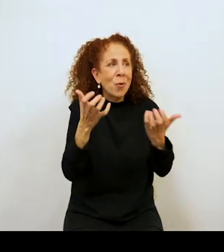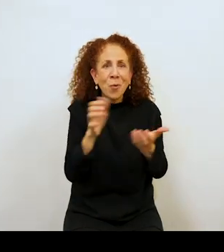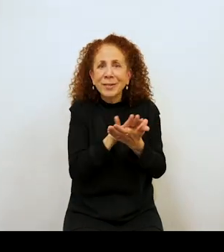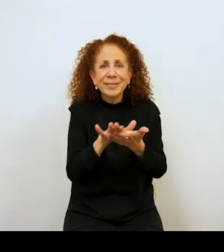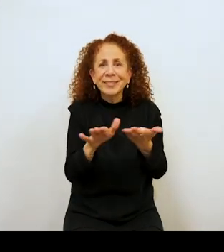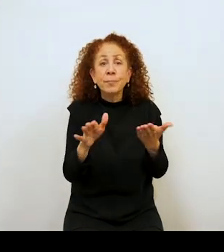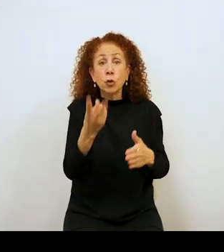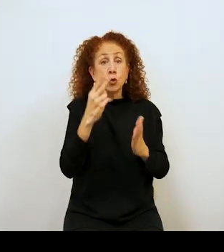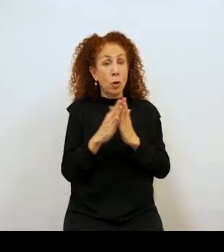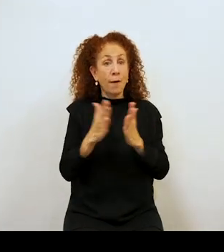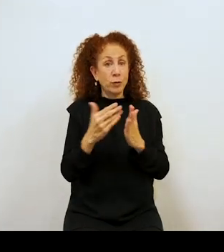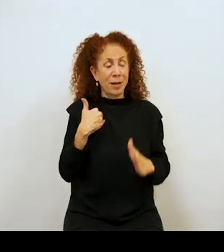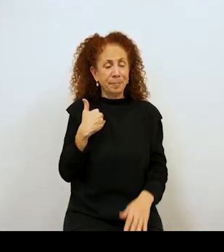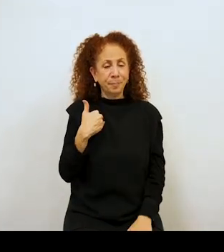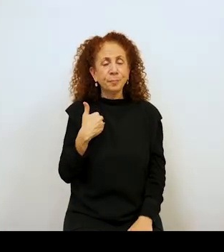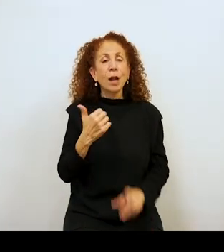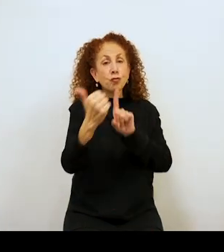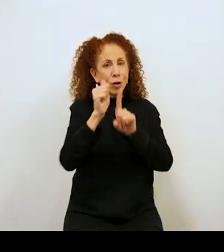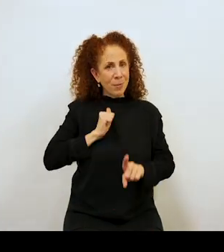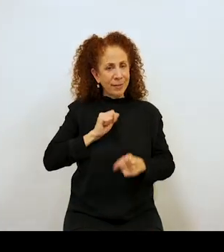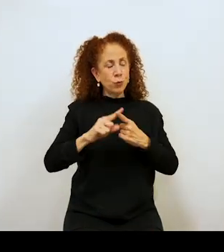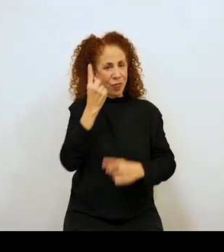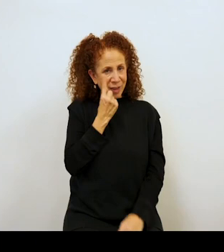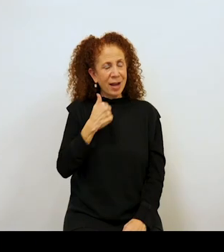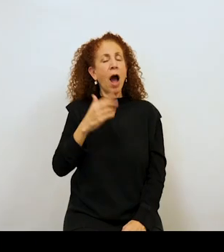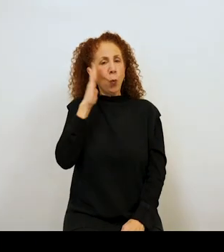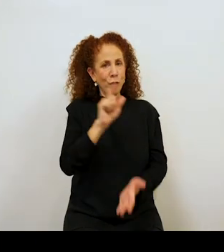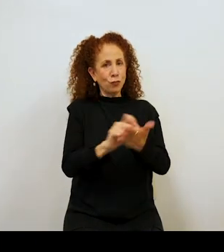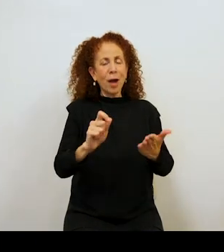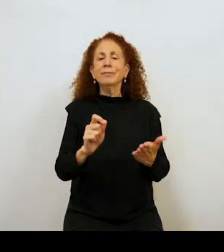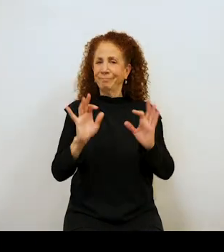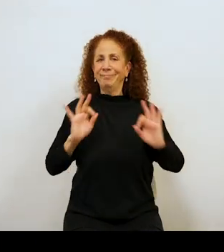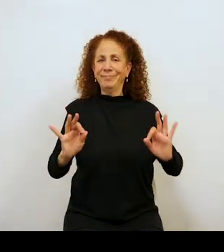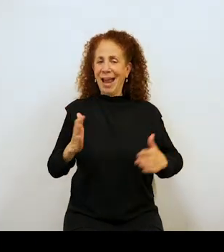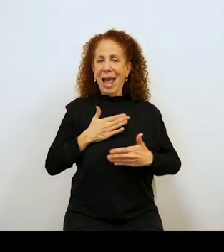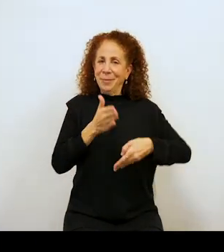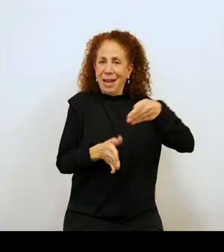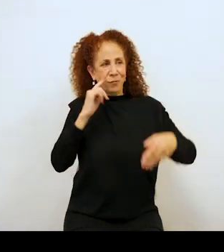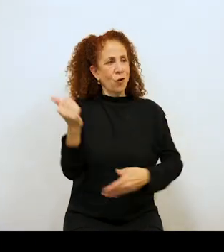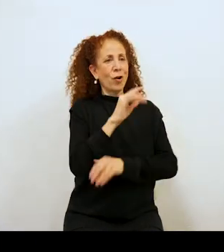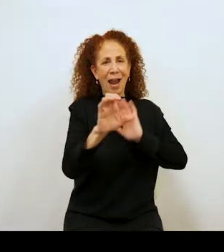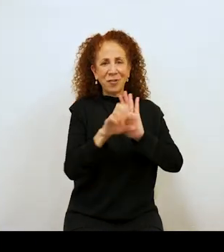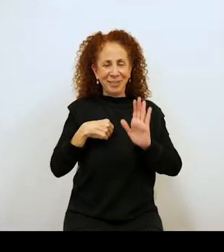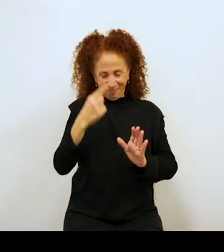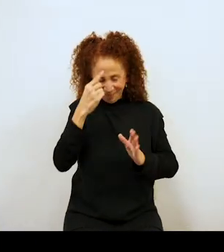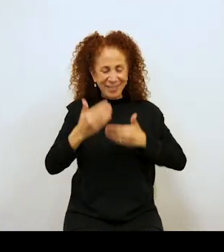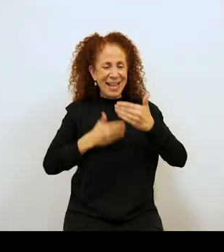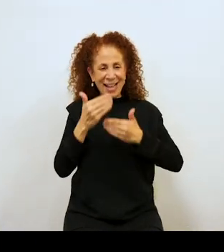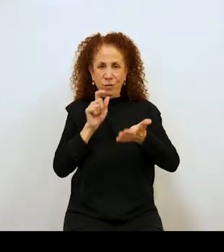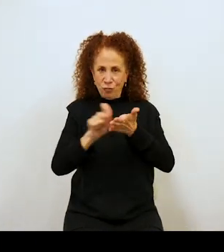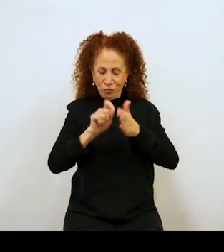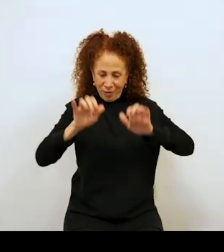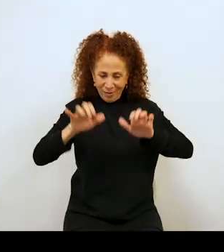with two of my novels, I have tricked myself into thinking that I'm going to write an ending where everything is okay for everyone. And then just at